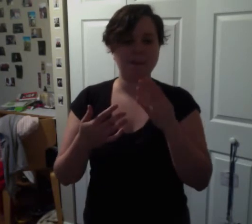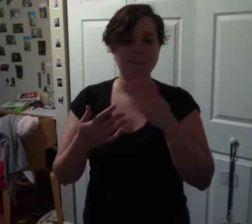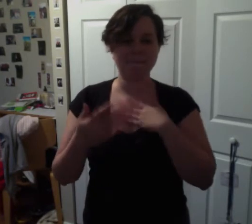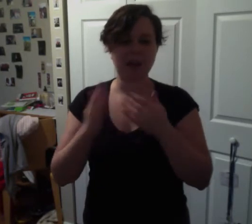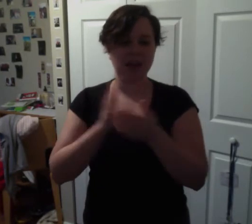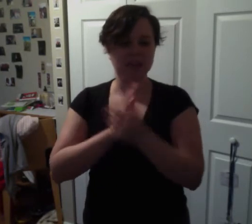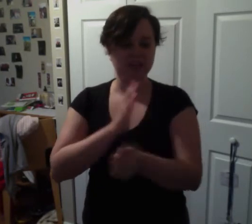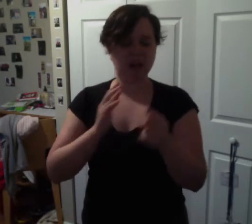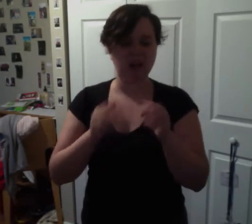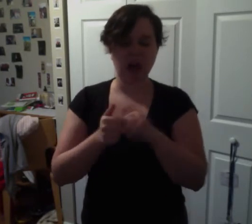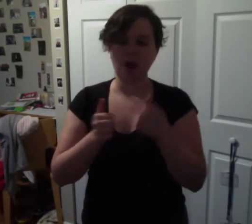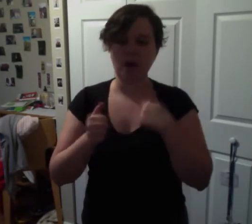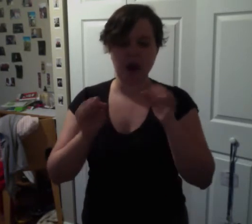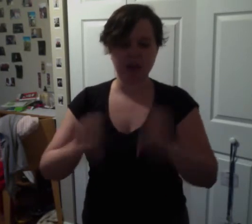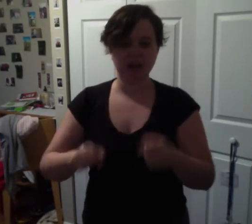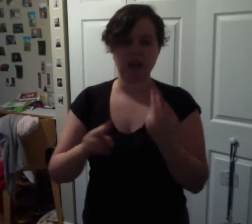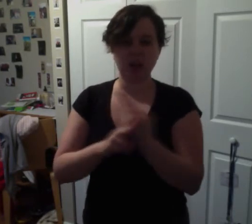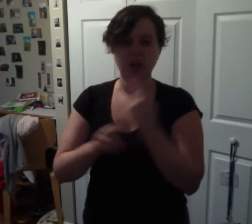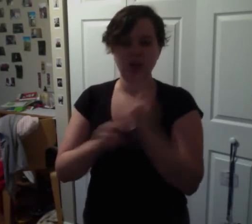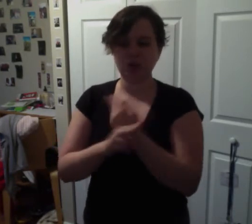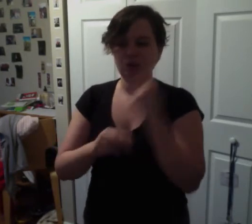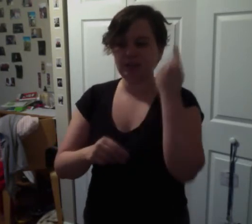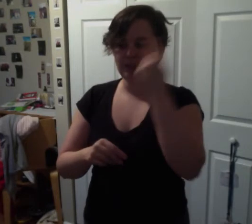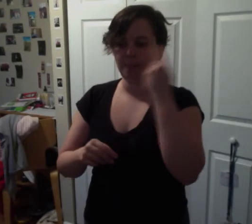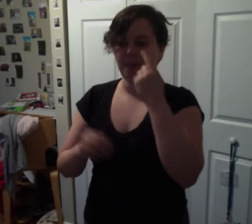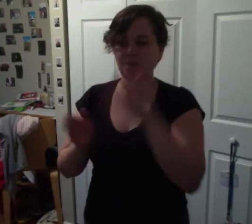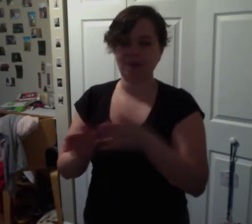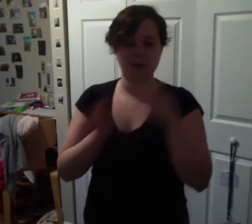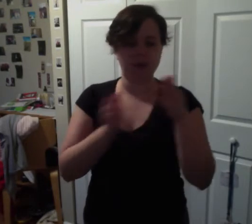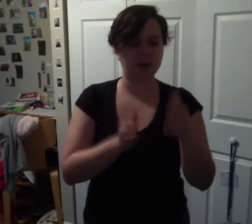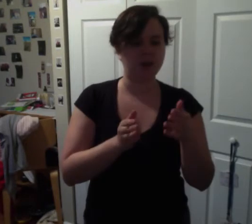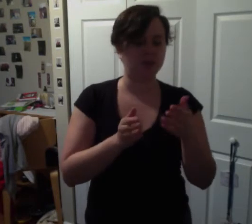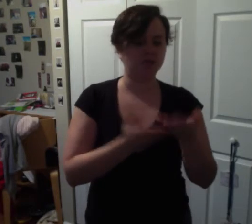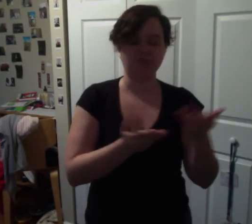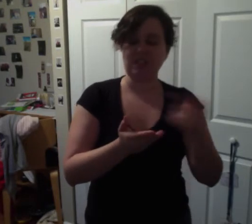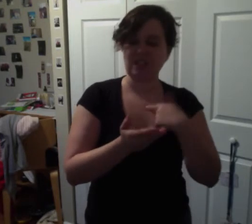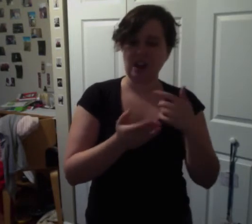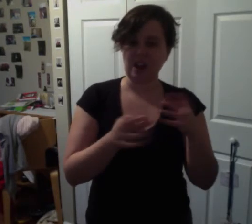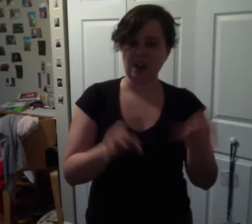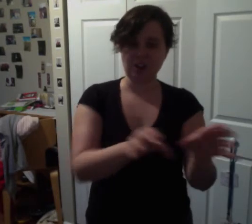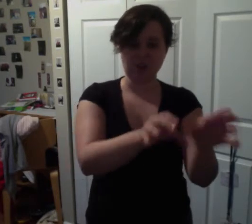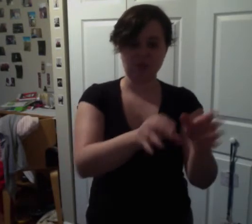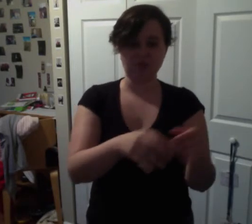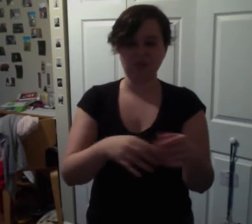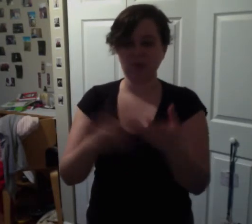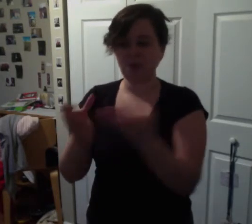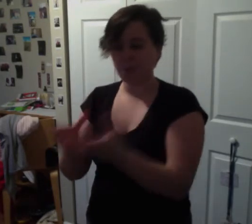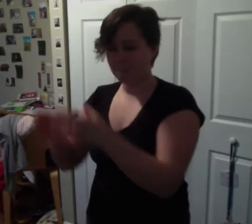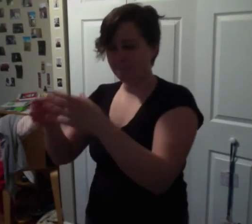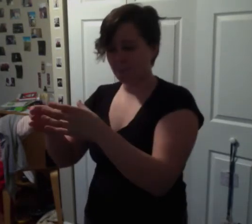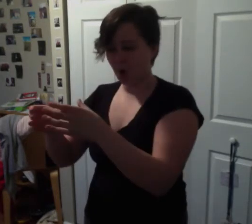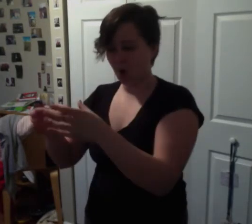about this next bowl that I want to make. And it went from like bowl to a singular house to a block